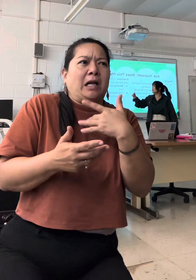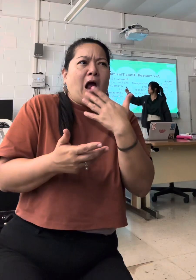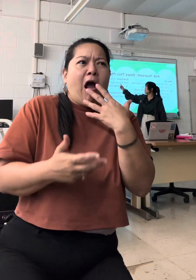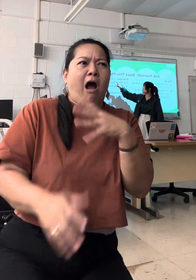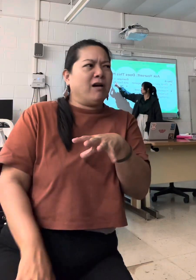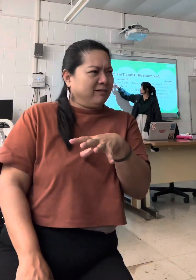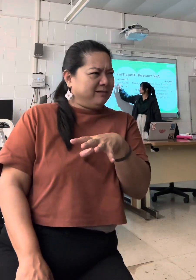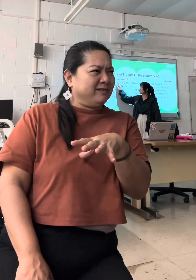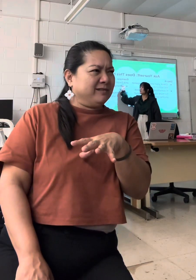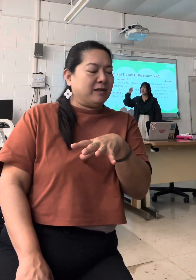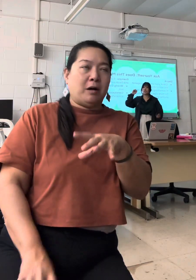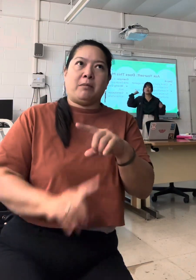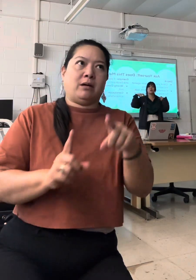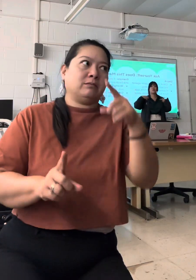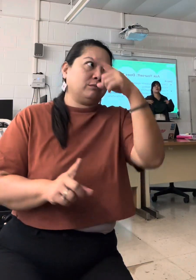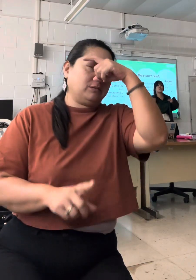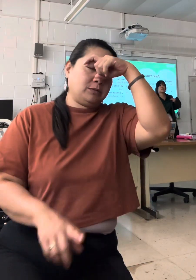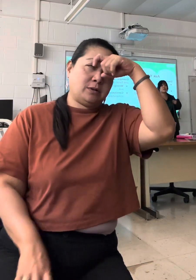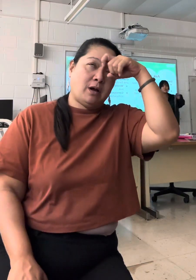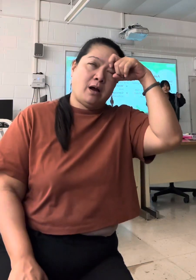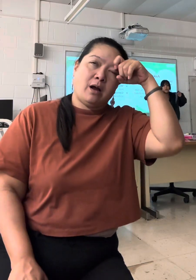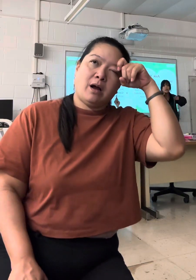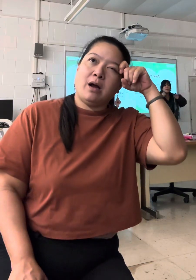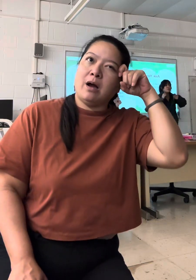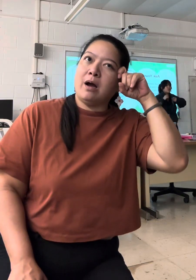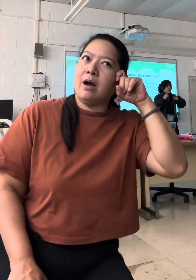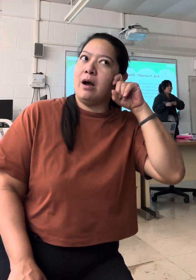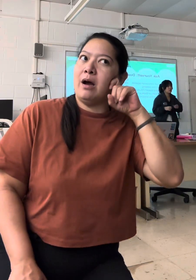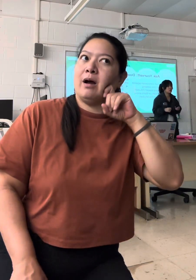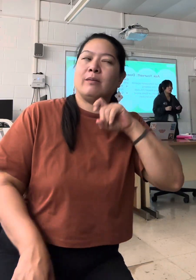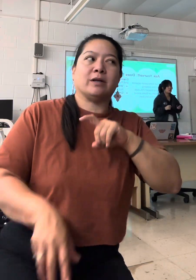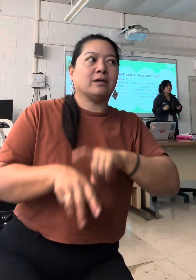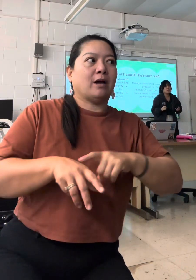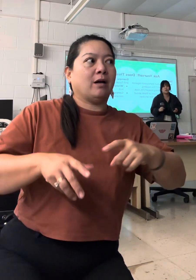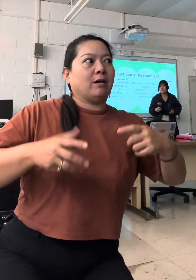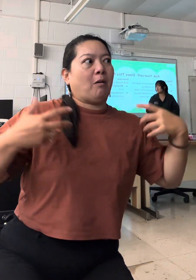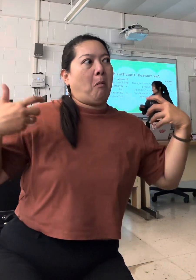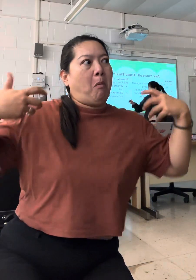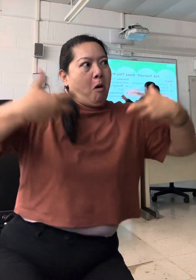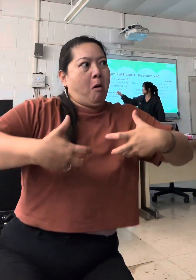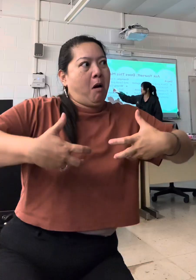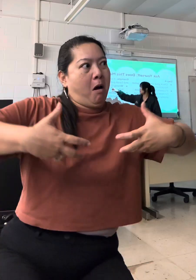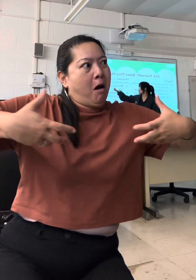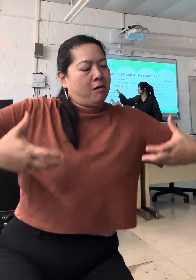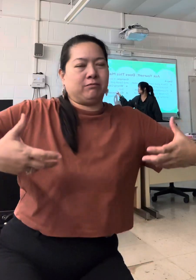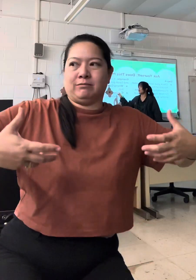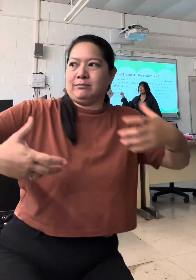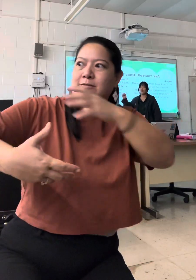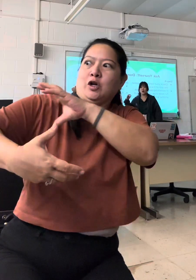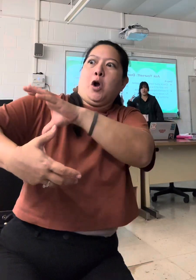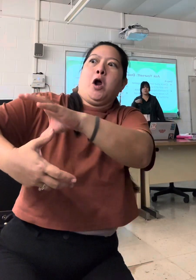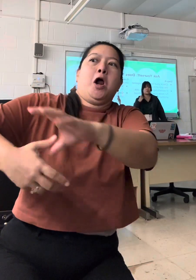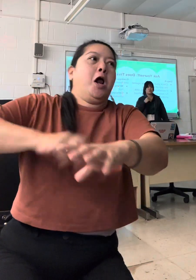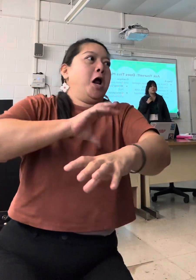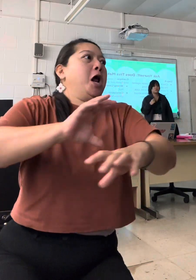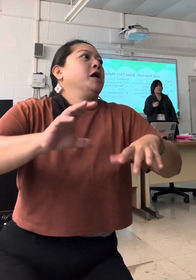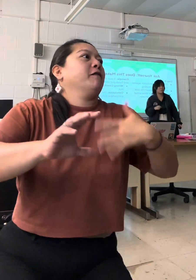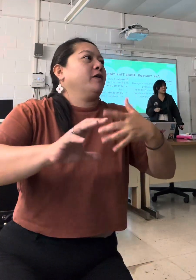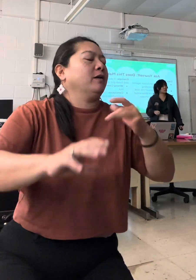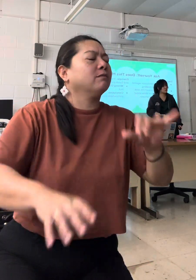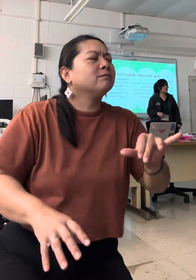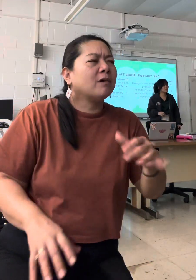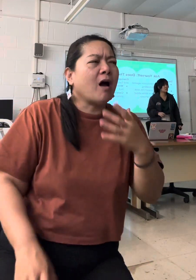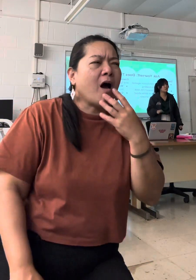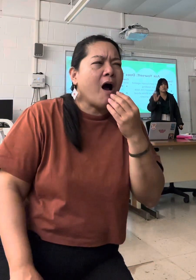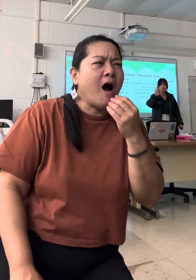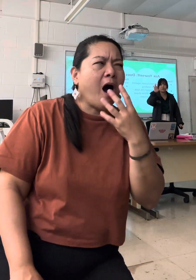It's the middle of summer, and she put on a thick jacket, a heavy jacket. So if I say she's feeling hot, does that